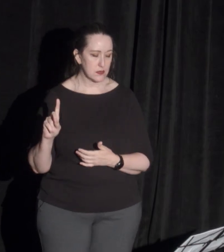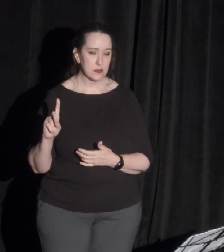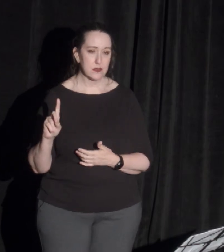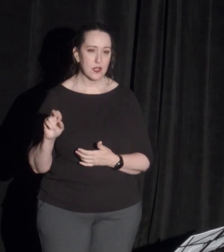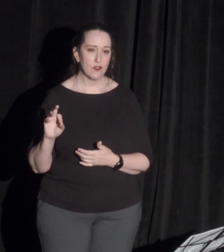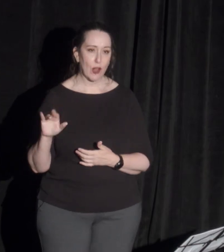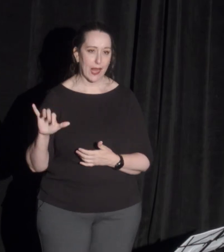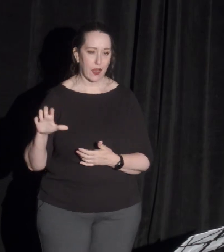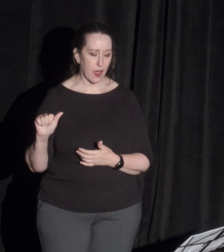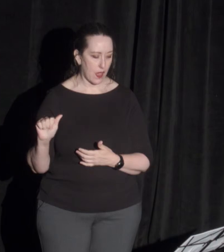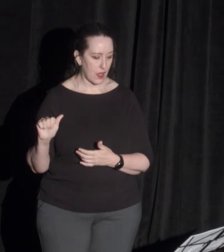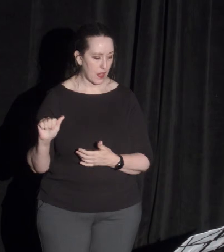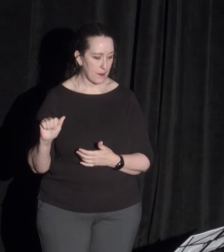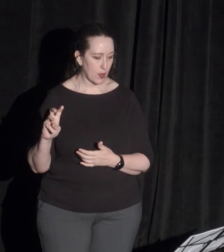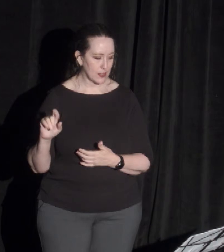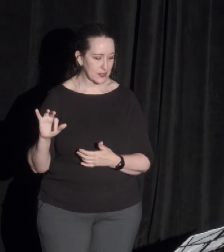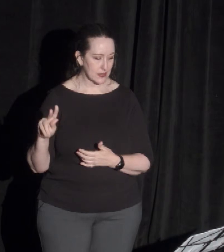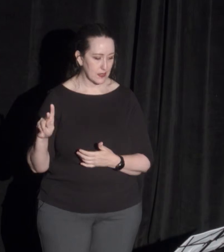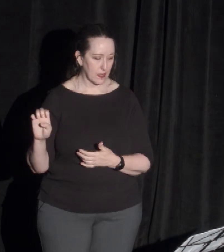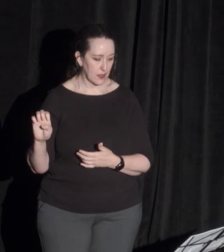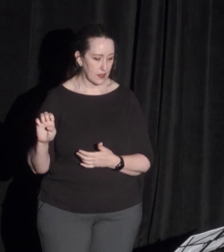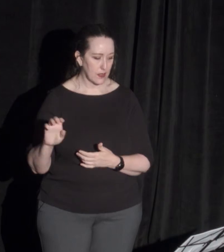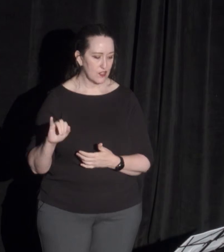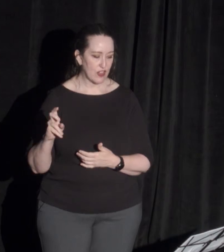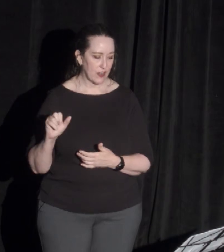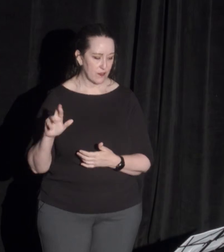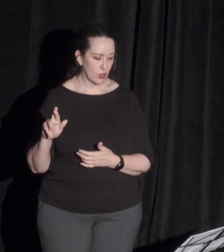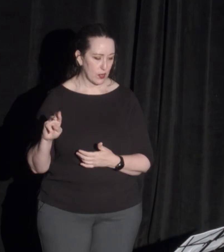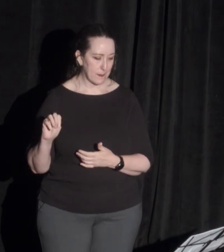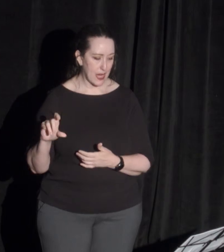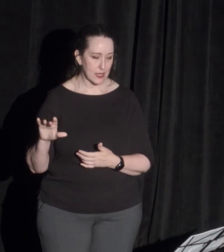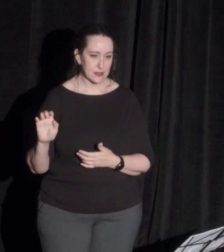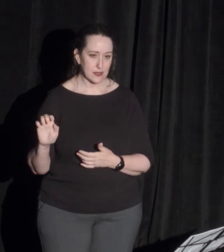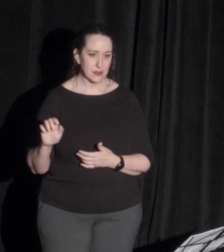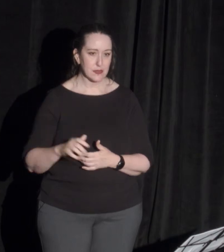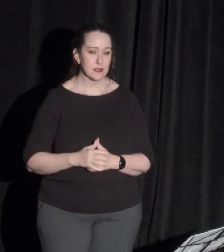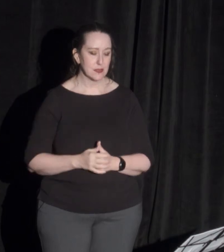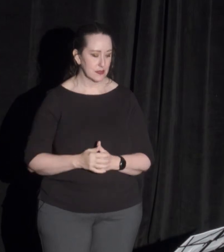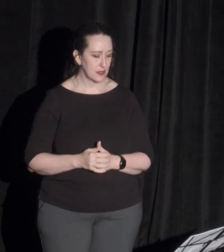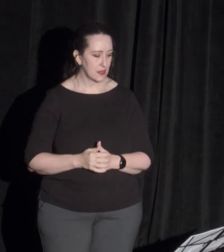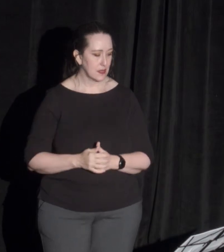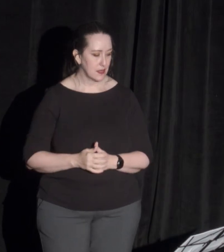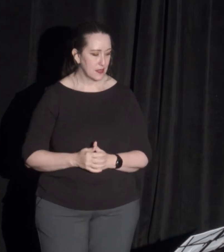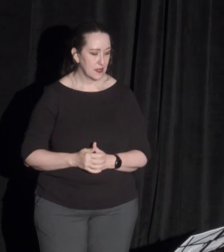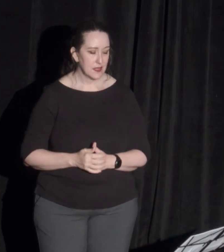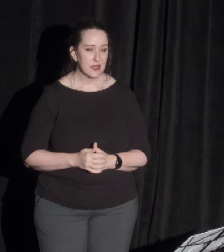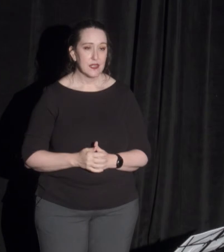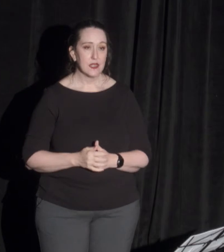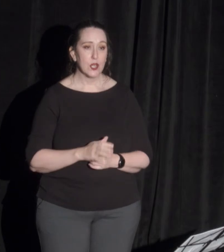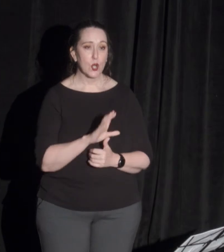Freya Marska, and Jennifer Mays. The Coode Street